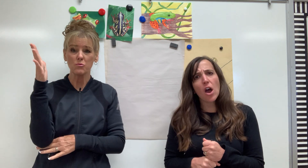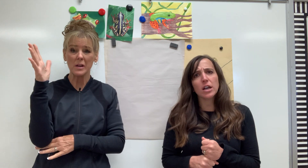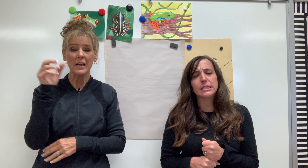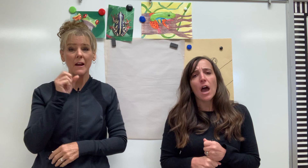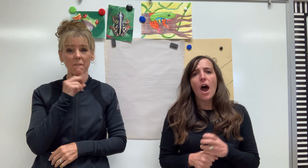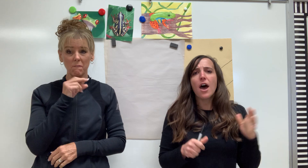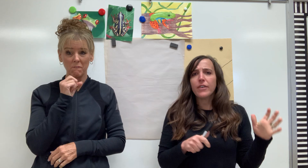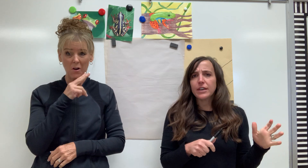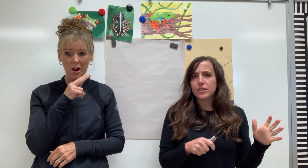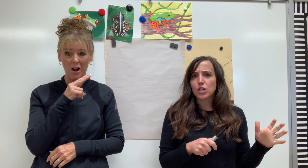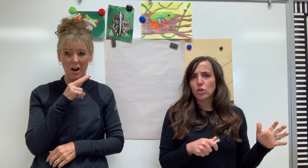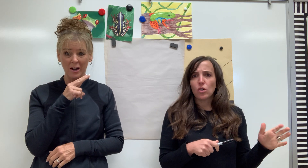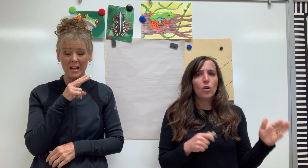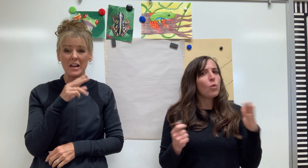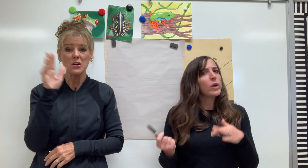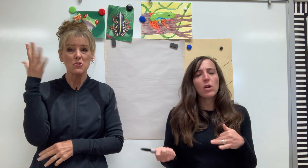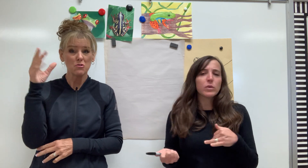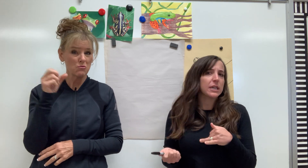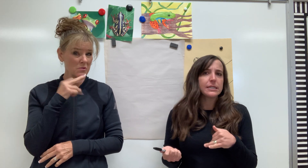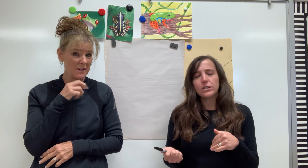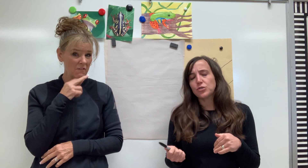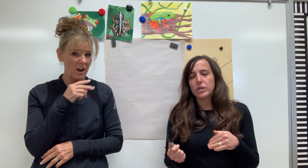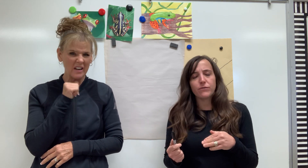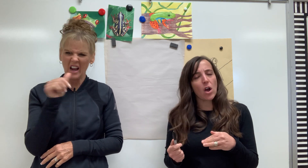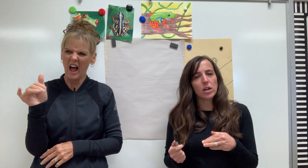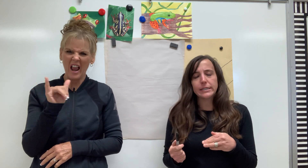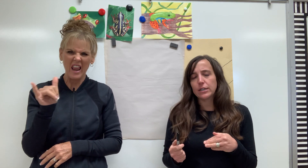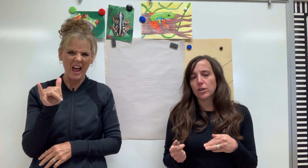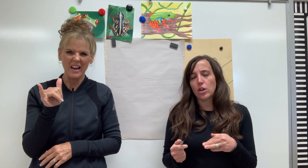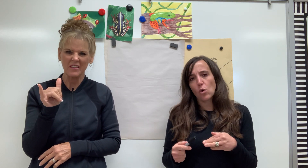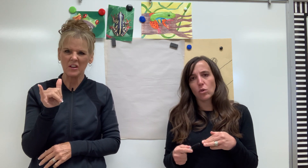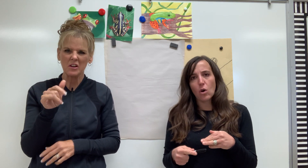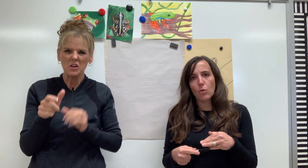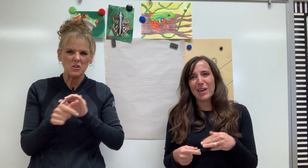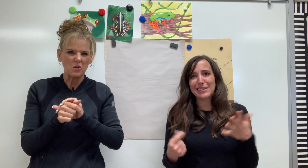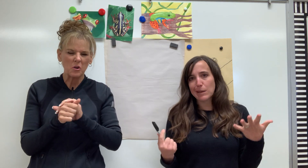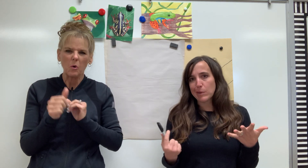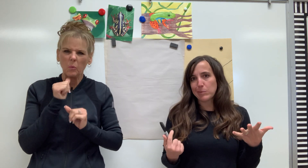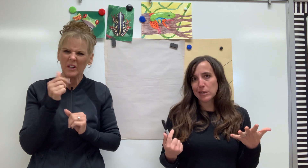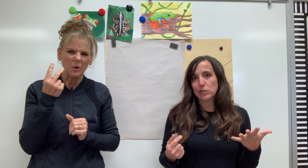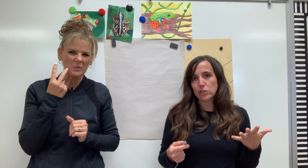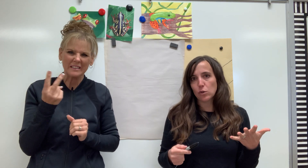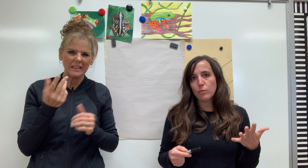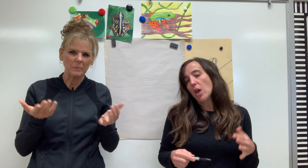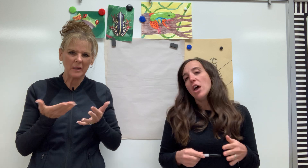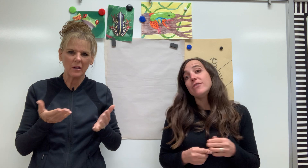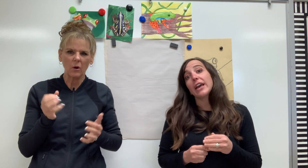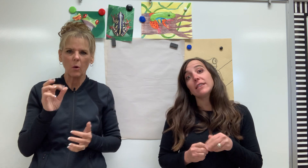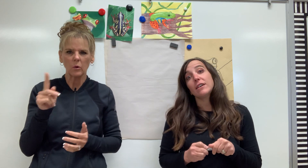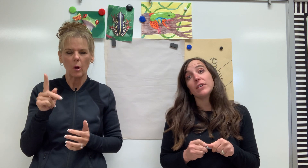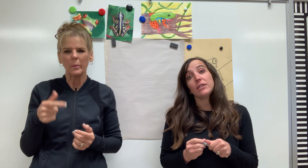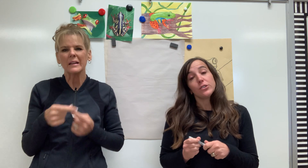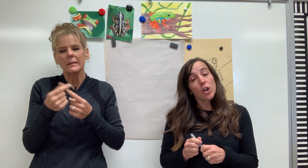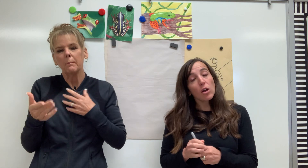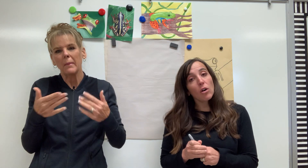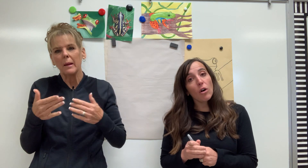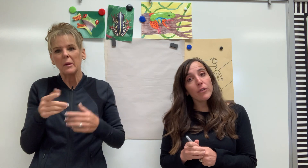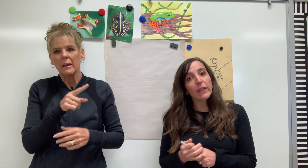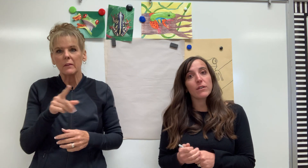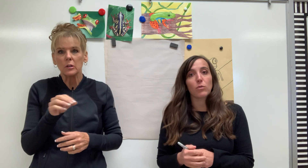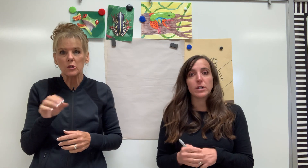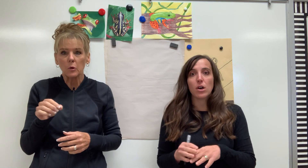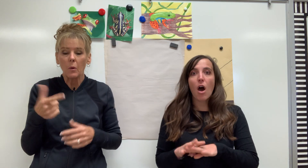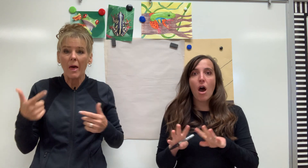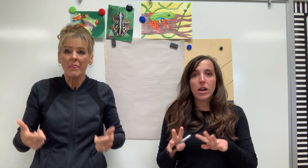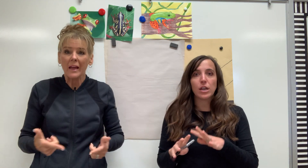tree frogs, unlike the turtle, we don't really see tree frogs here in Oklahoma except maybe at the zoo. They live in the jungle,